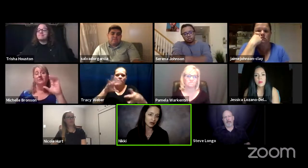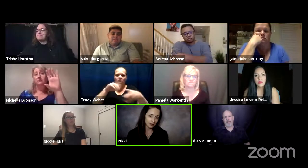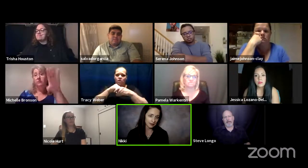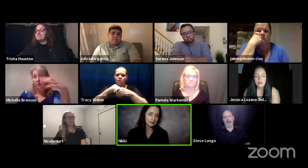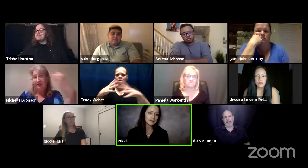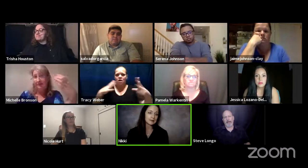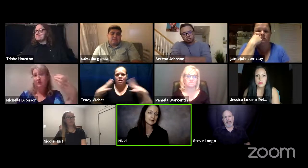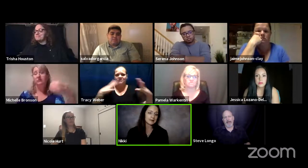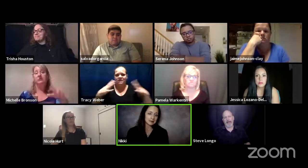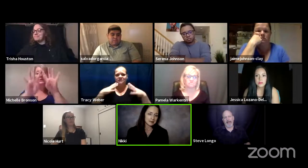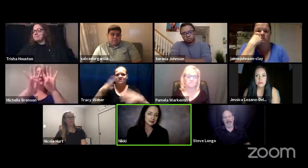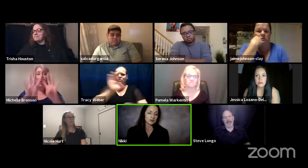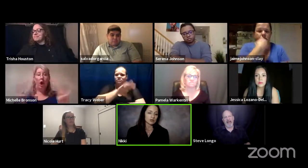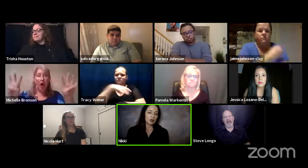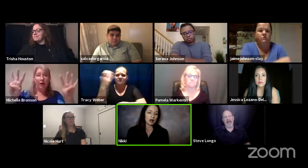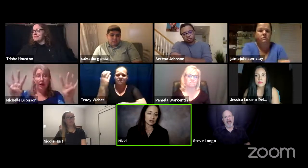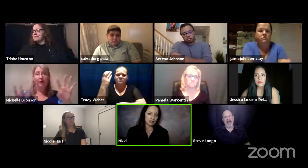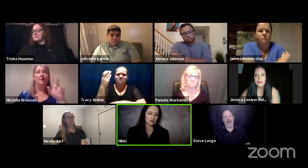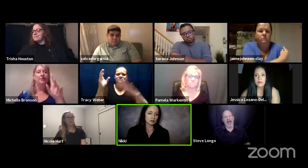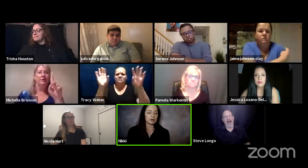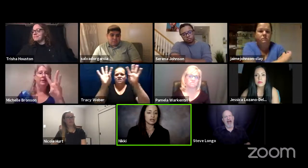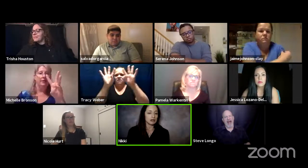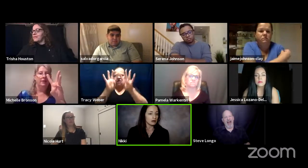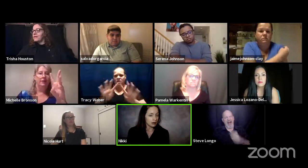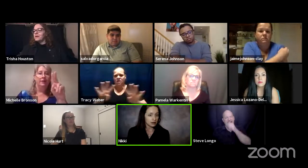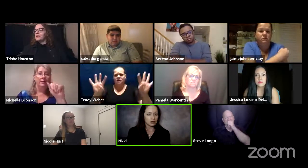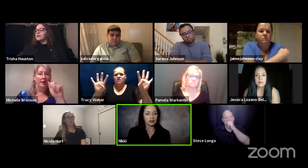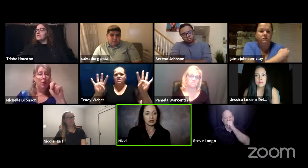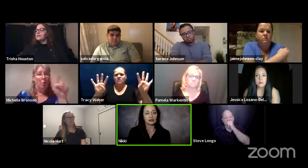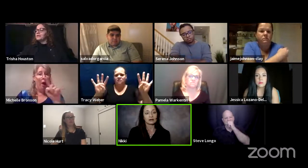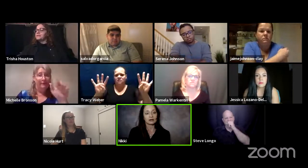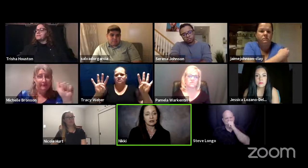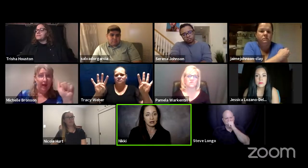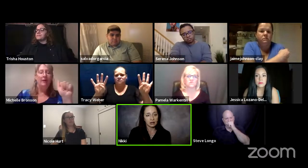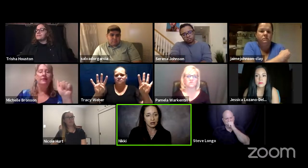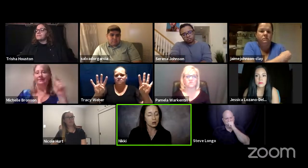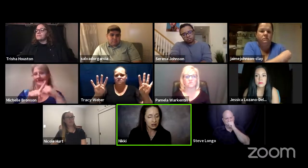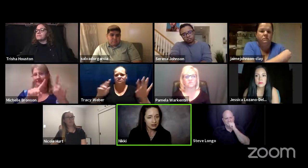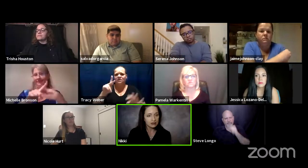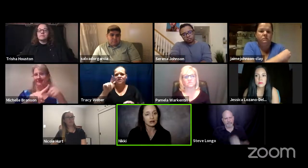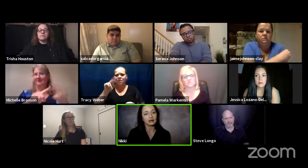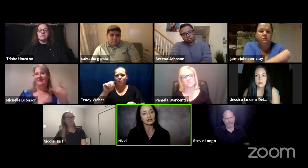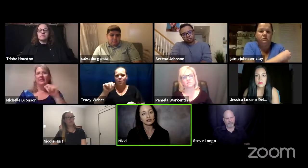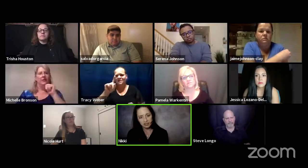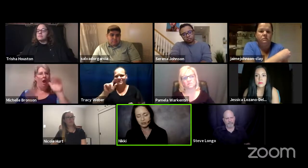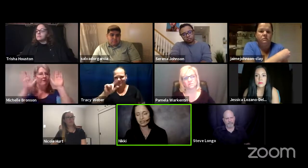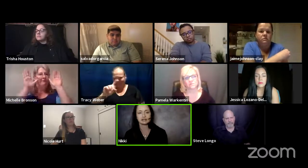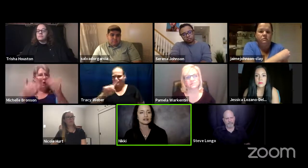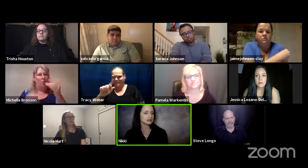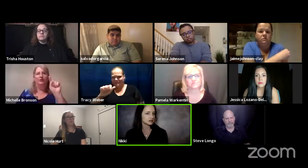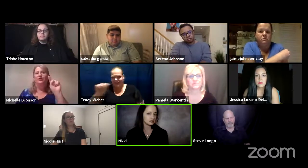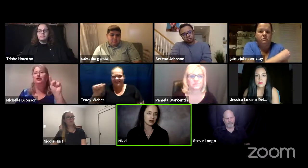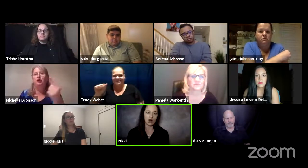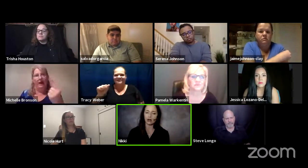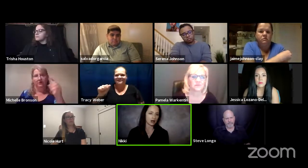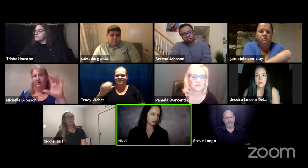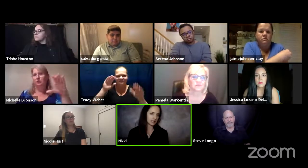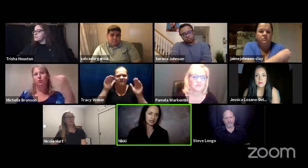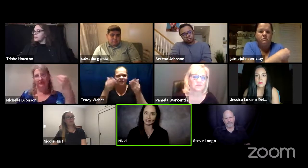California. So holidays would be Hanukkah, Kwanzaa, Christmas, all holidays,